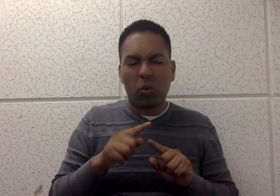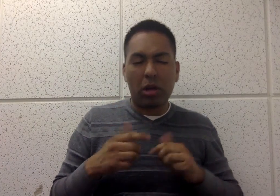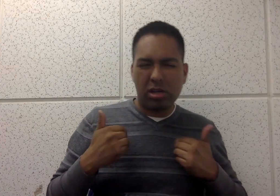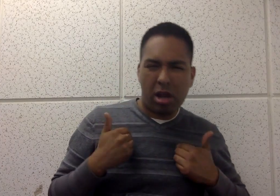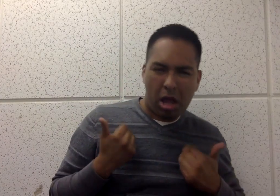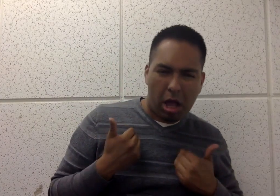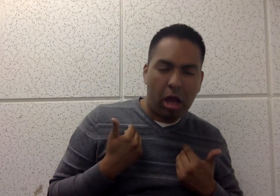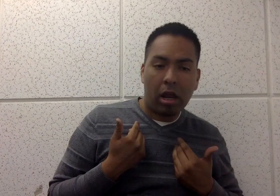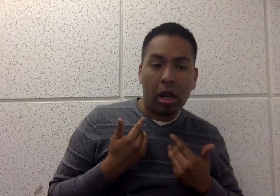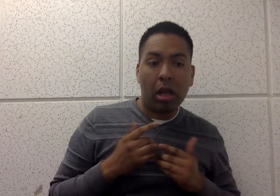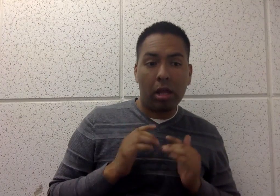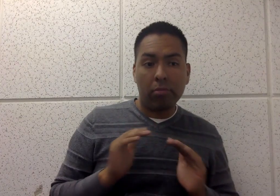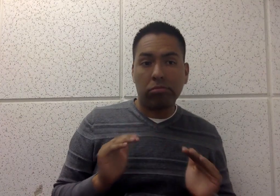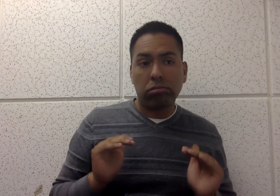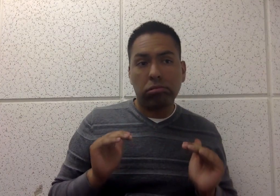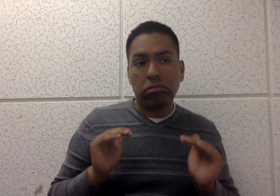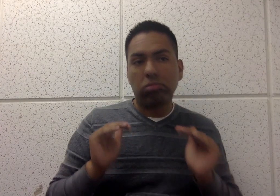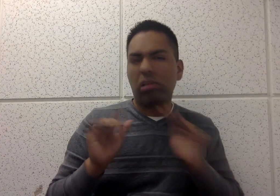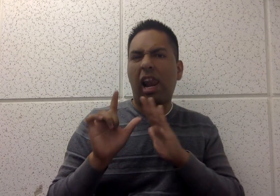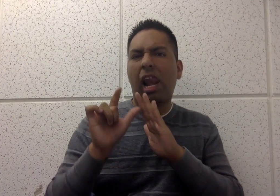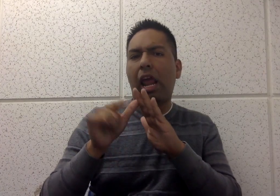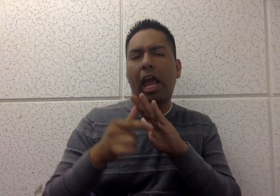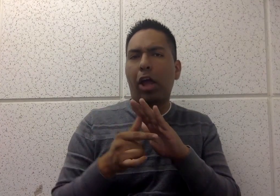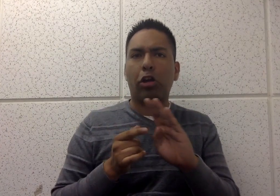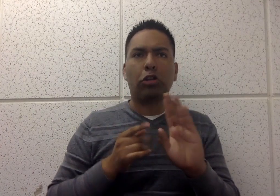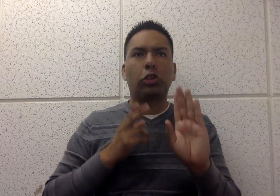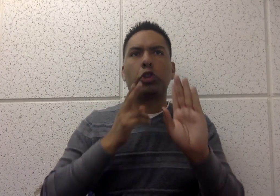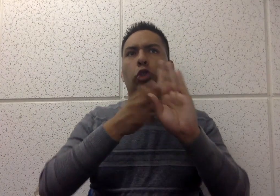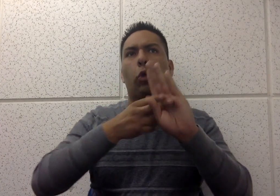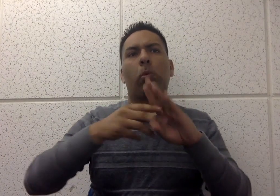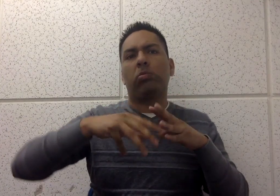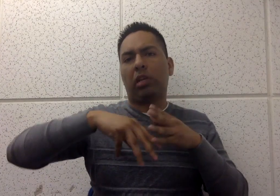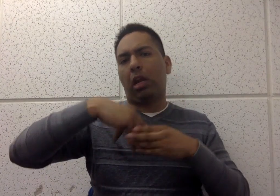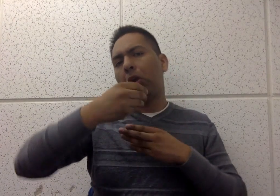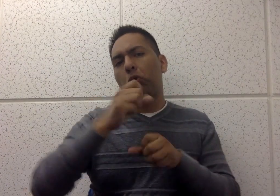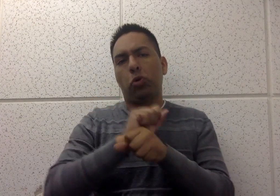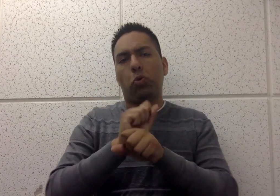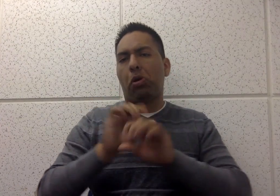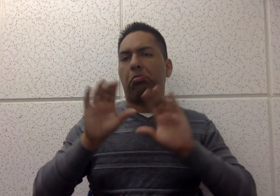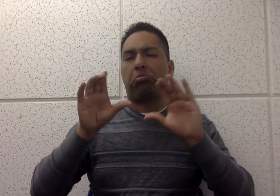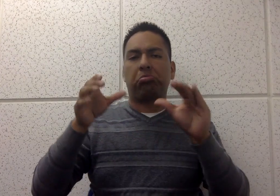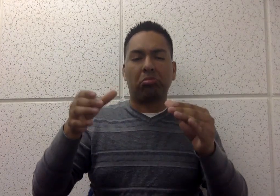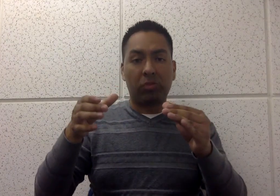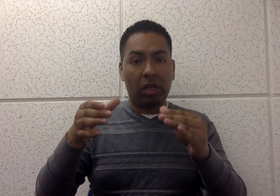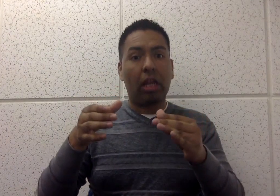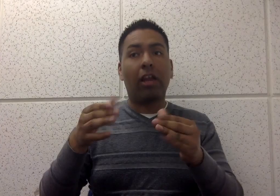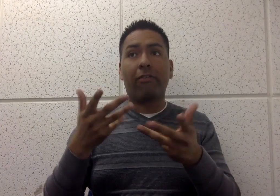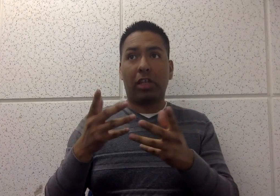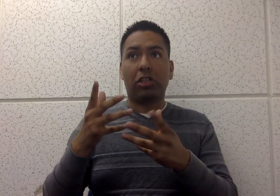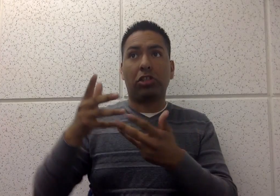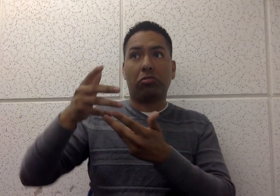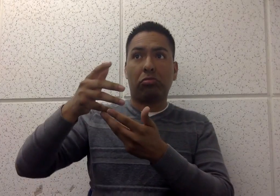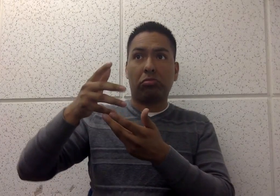and then eventually they get recruited to join this exterior workforce. And once they belong to the ants that work outside, they never go back